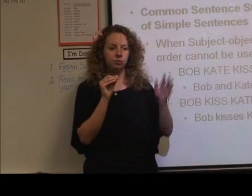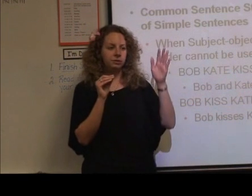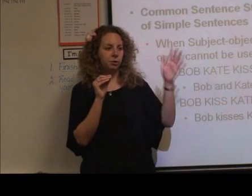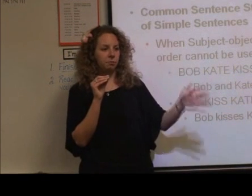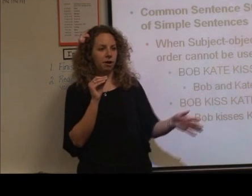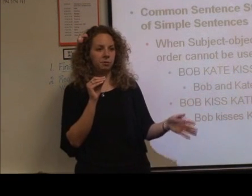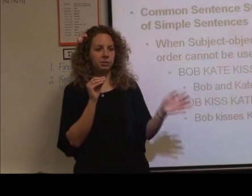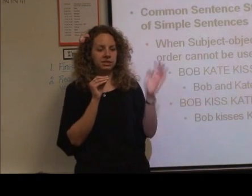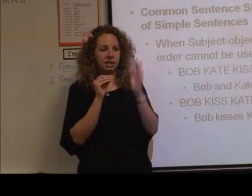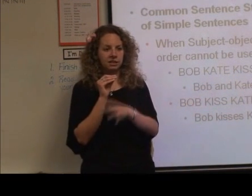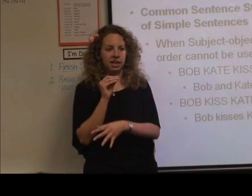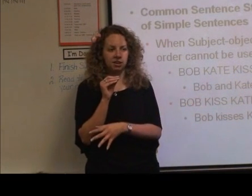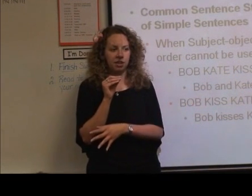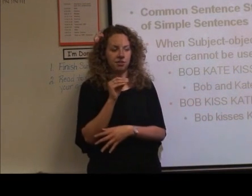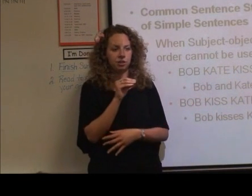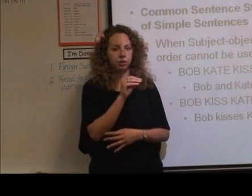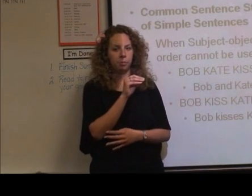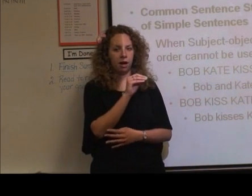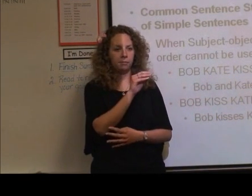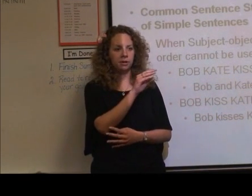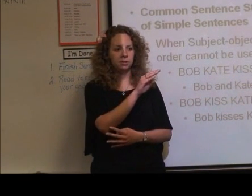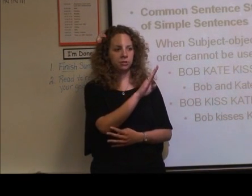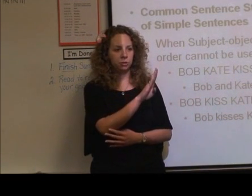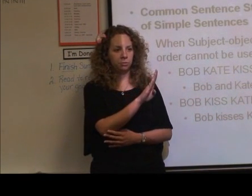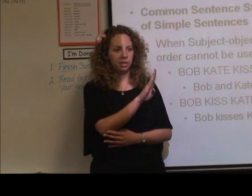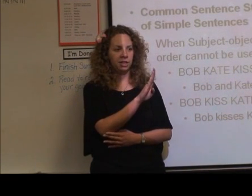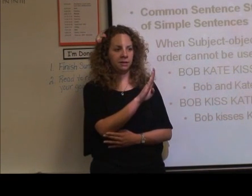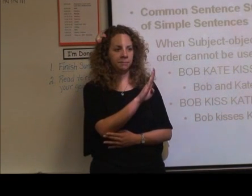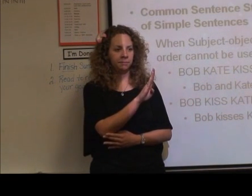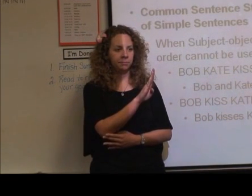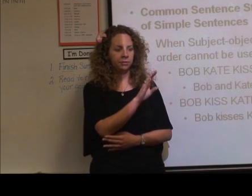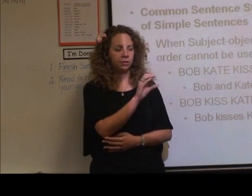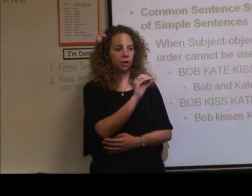if we put Bob on one side and Kate on the other. So Bob, so B-O-B,